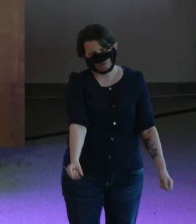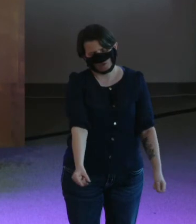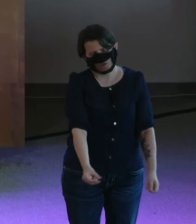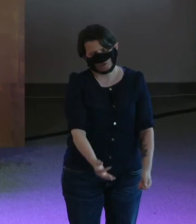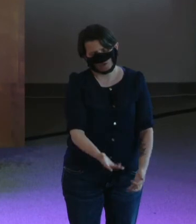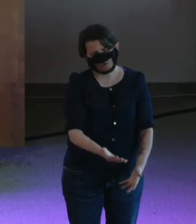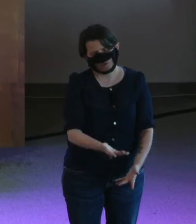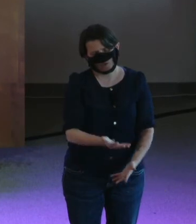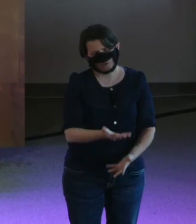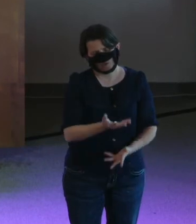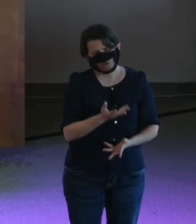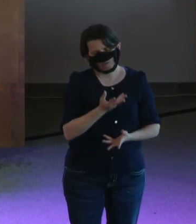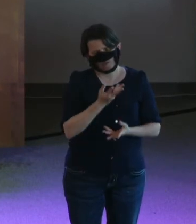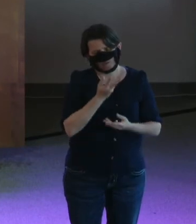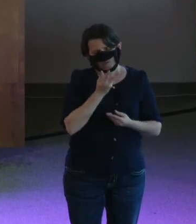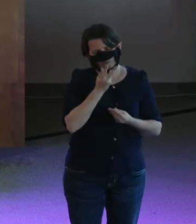into this lightness